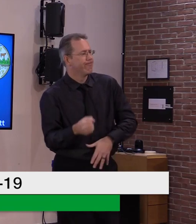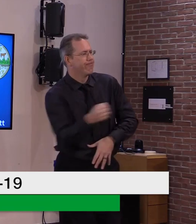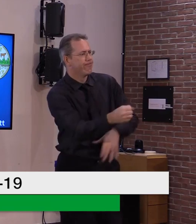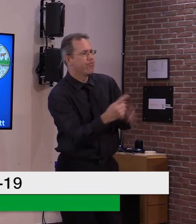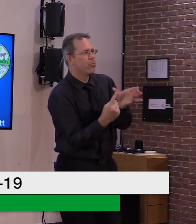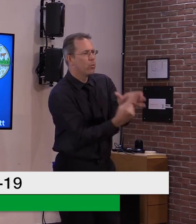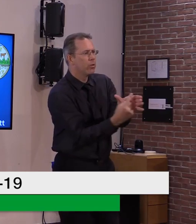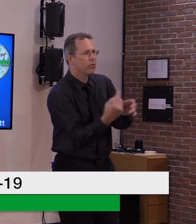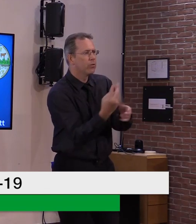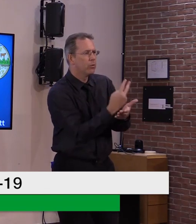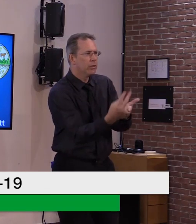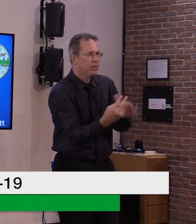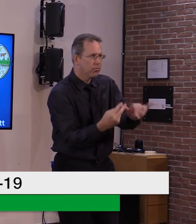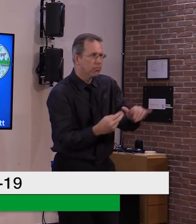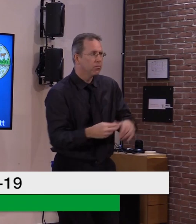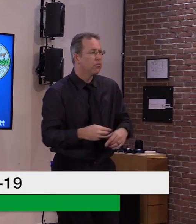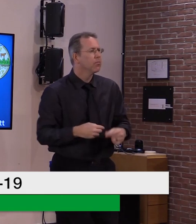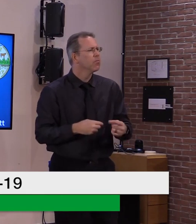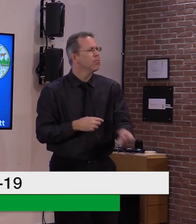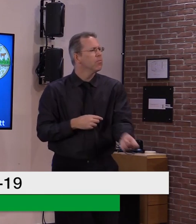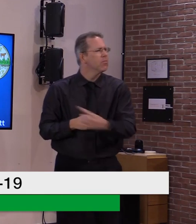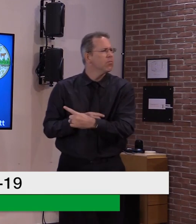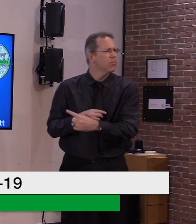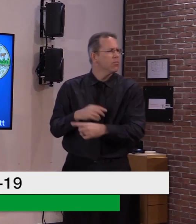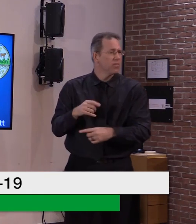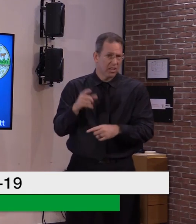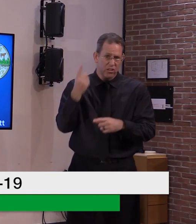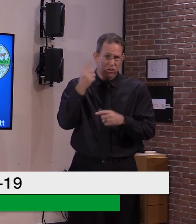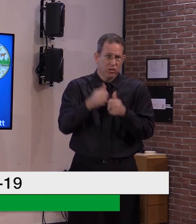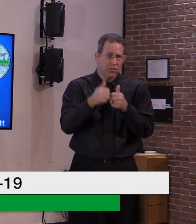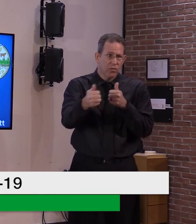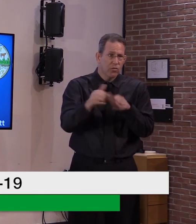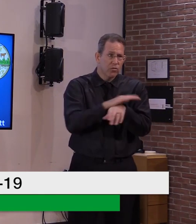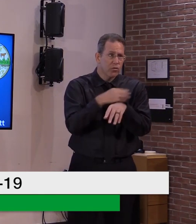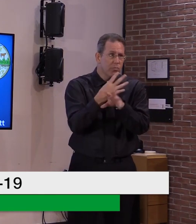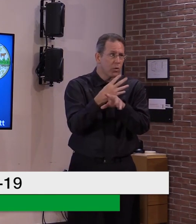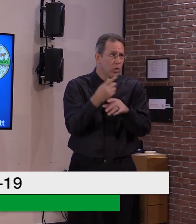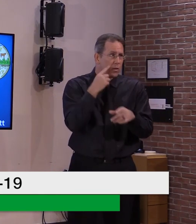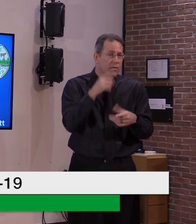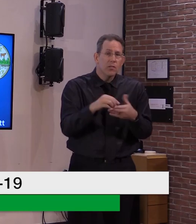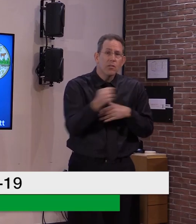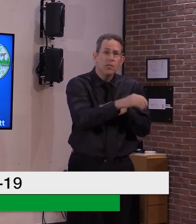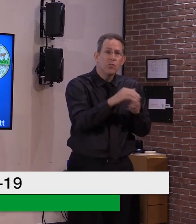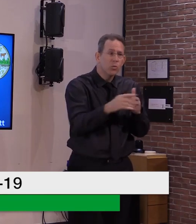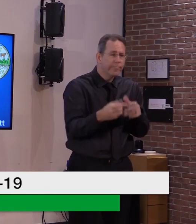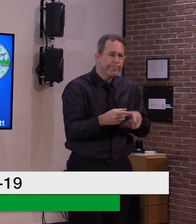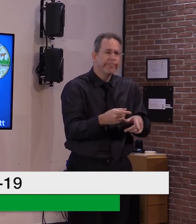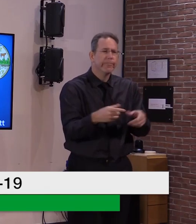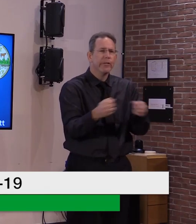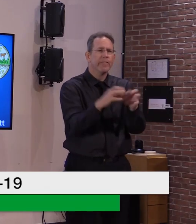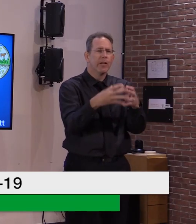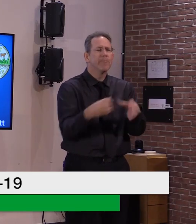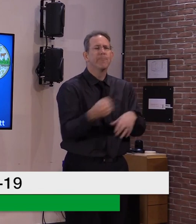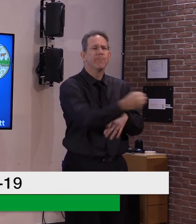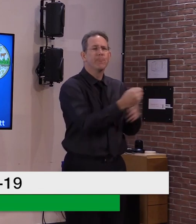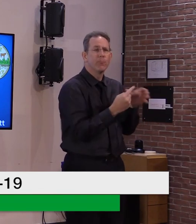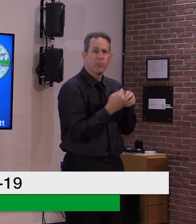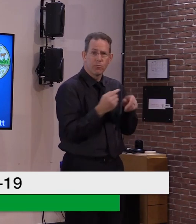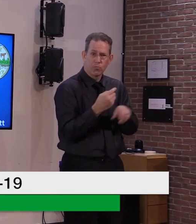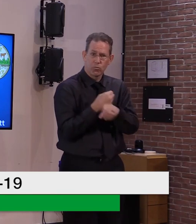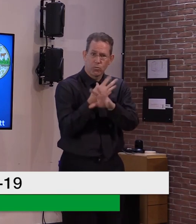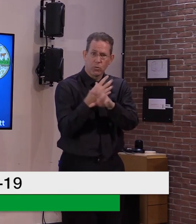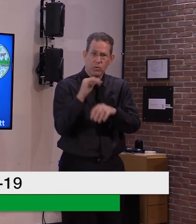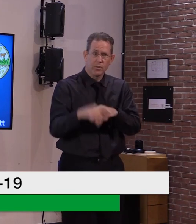was um i would just kind of discuss your thinking about that and whether you weighed sort of the disruption that that would